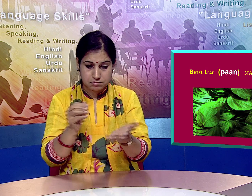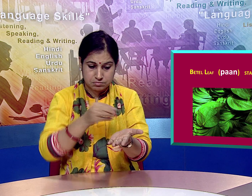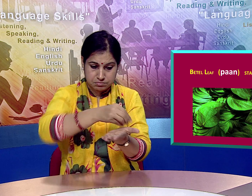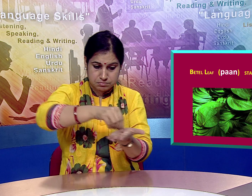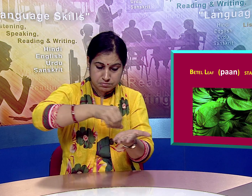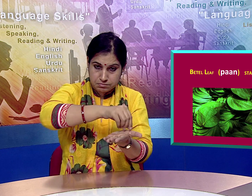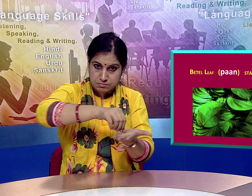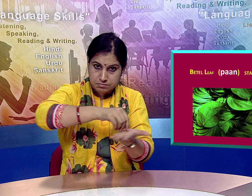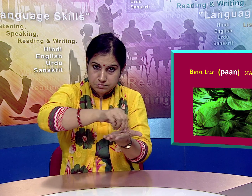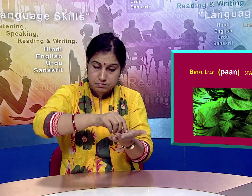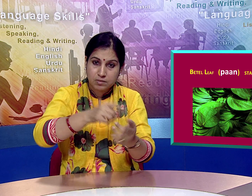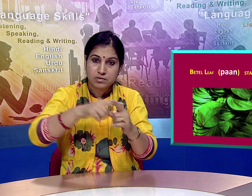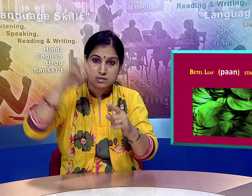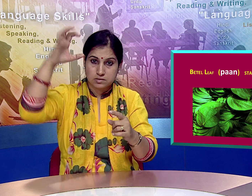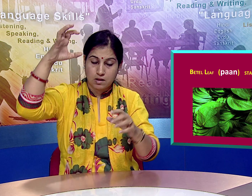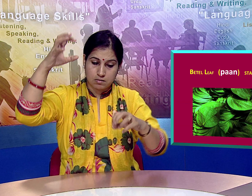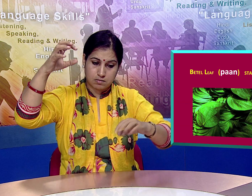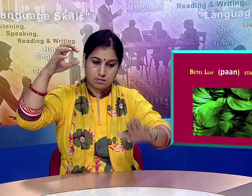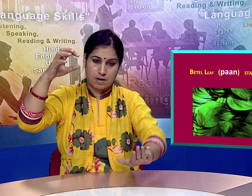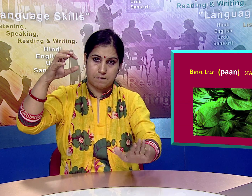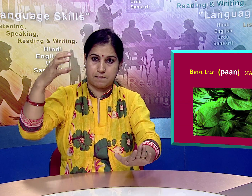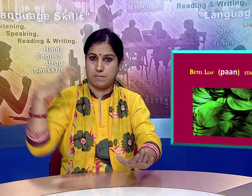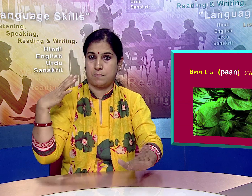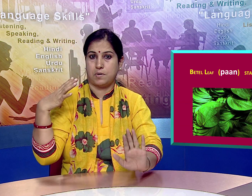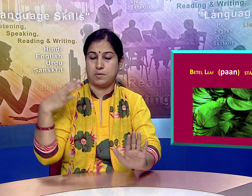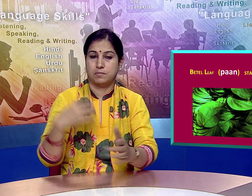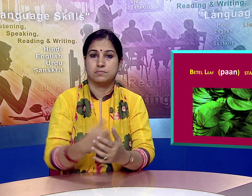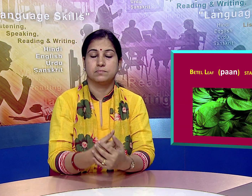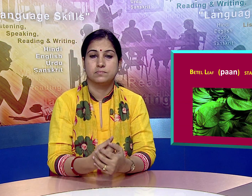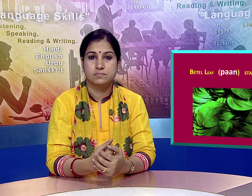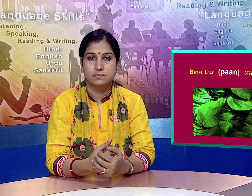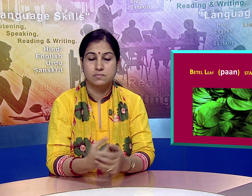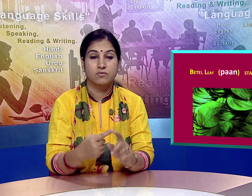leave it in the sunlight. For old stain,